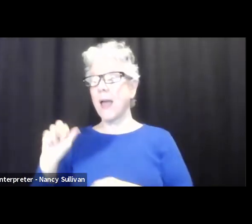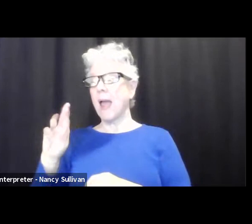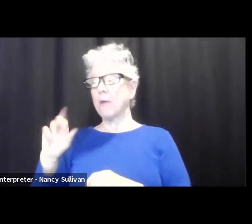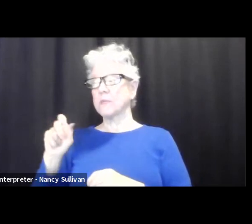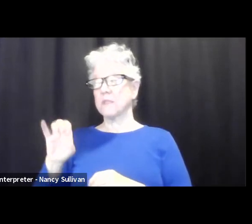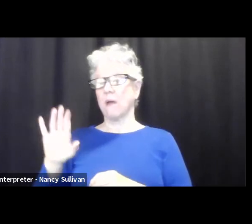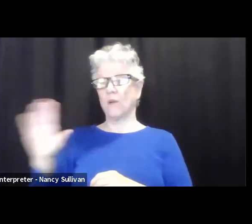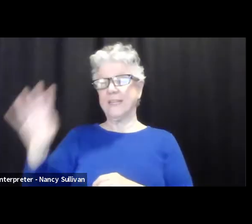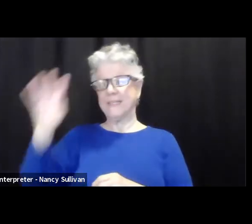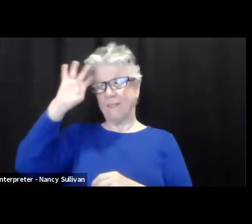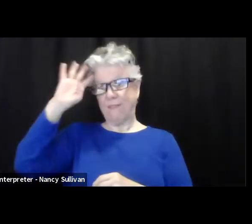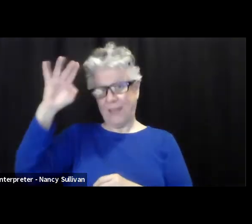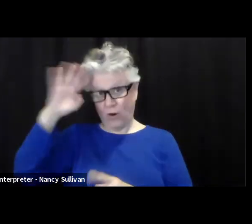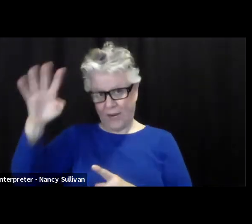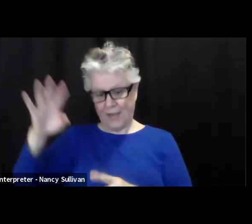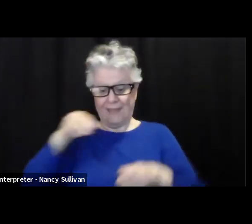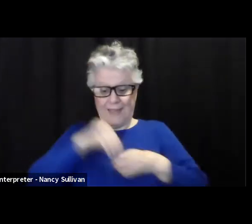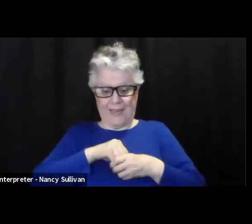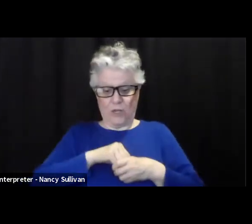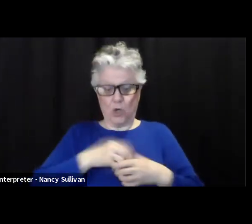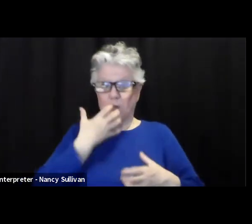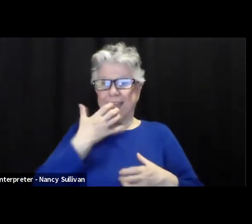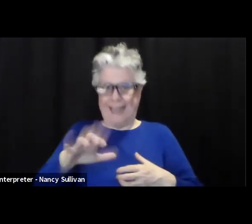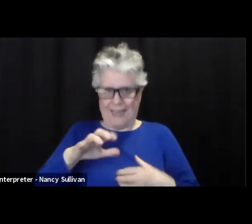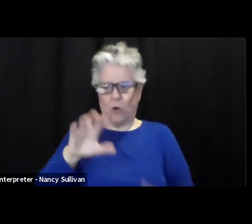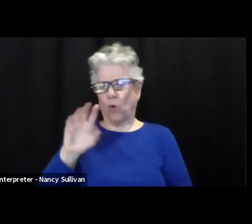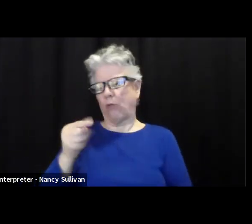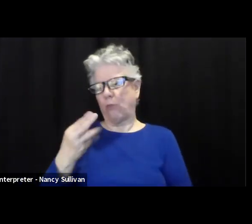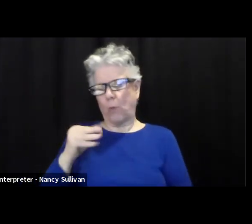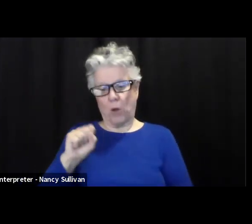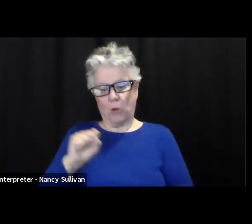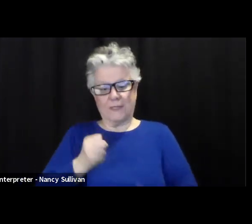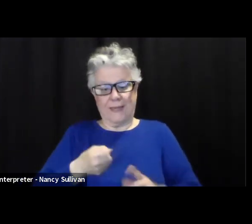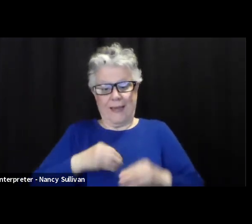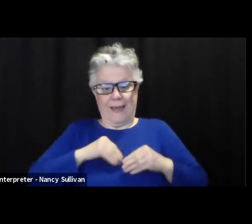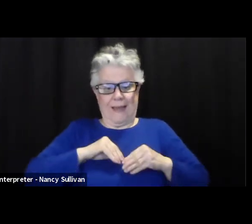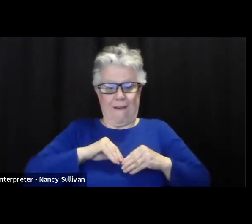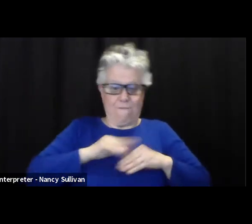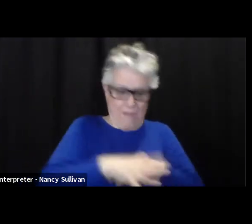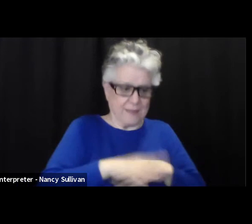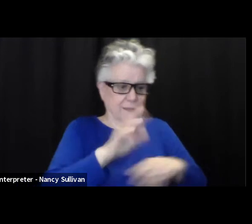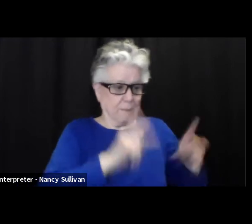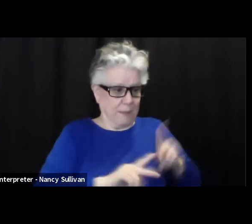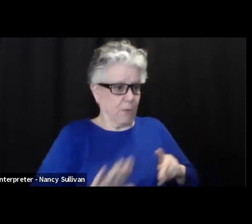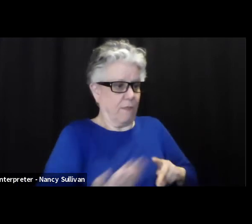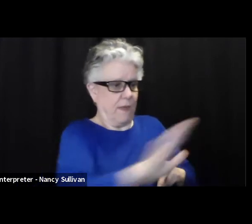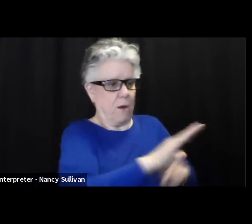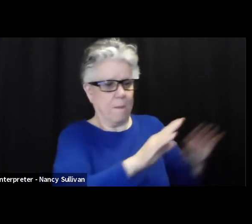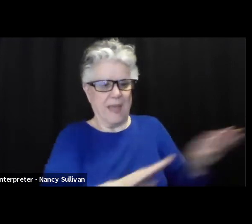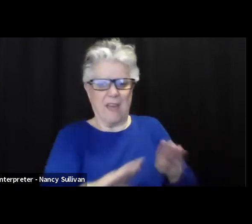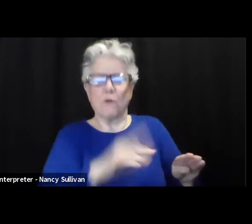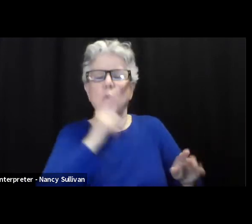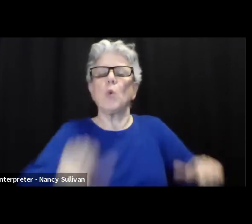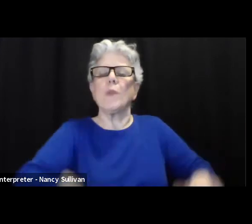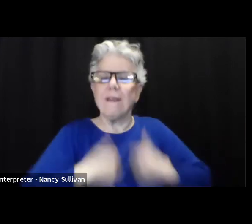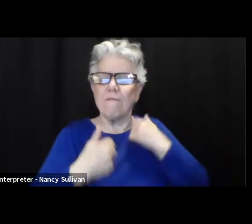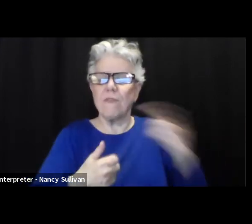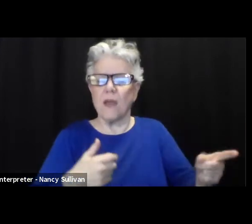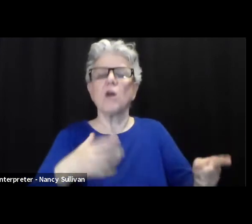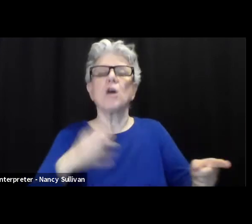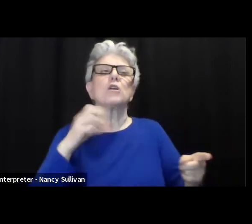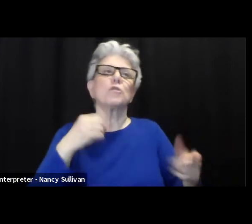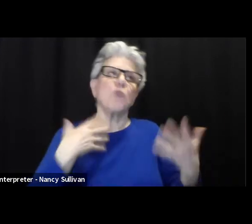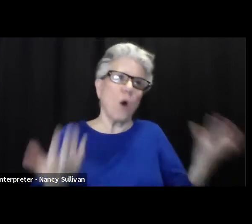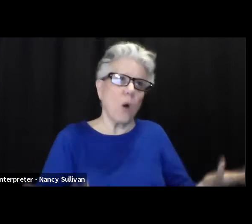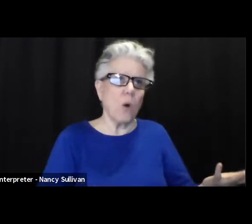theorizes that this internal thumos impacts the behavior of people who live in those regions. So too hot, you get